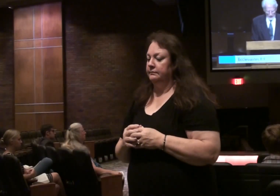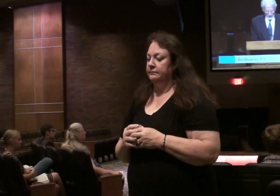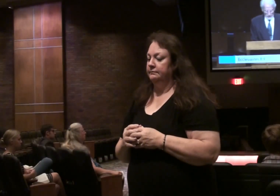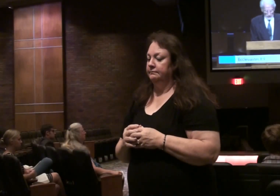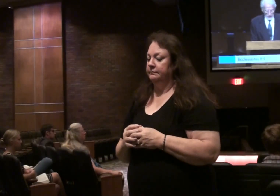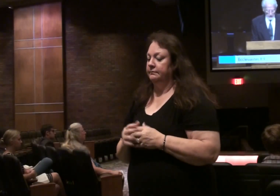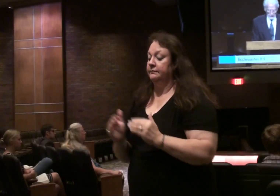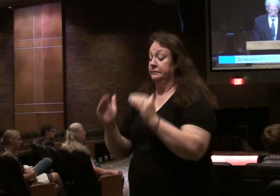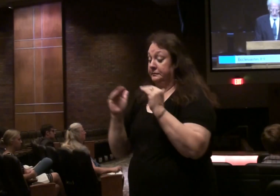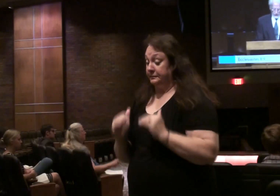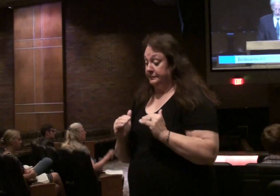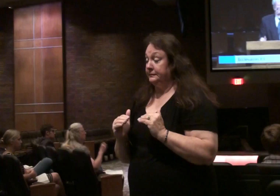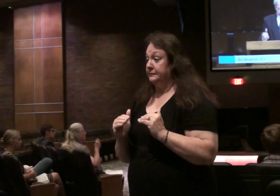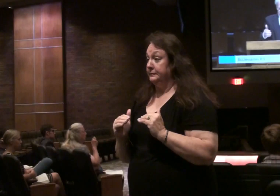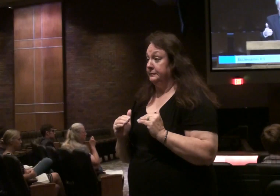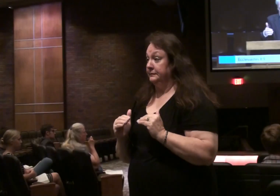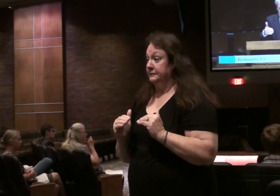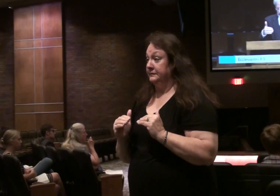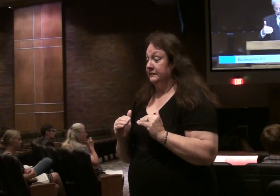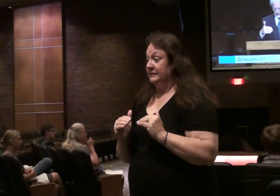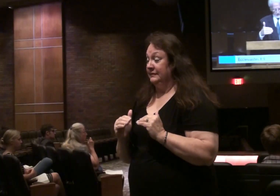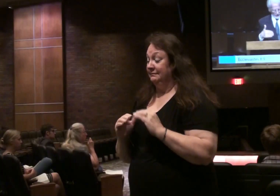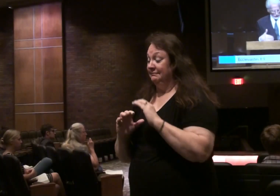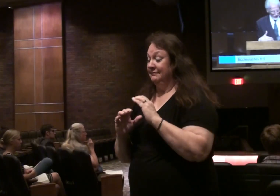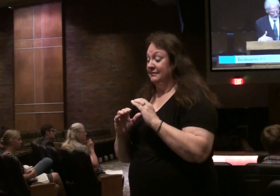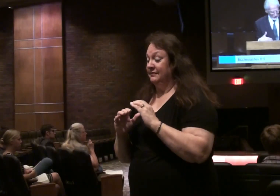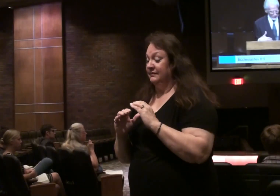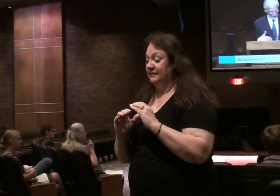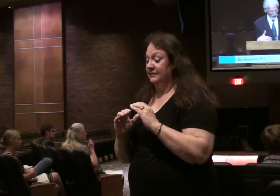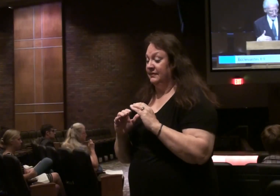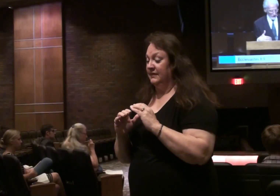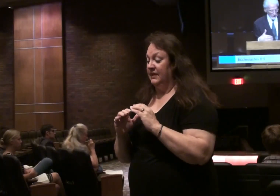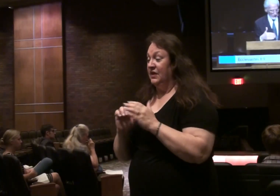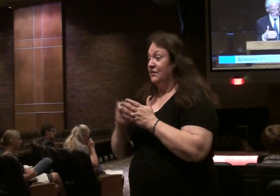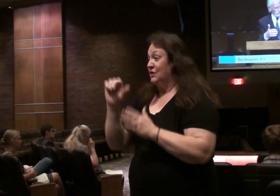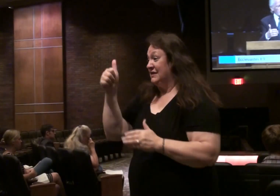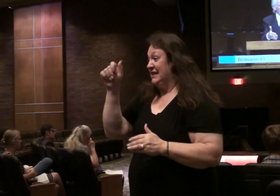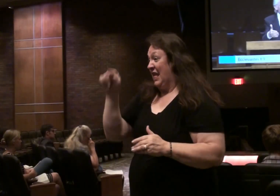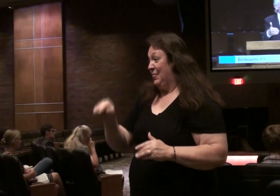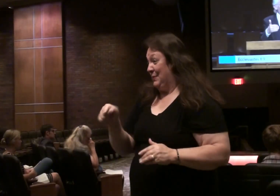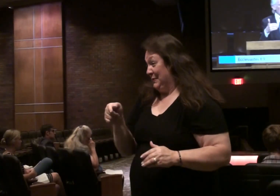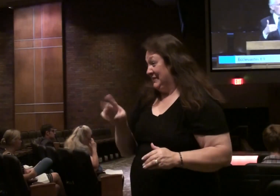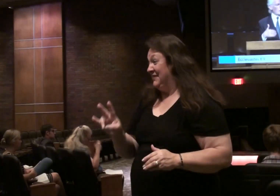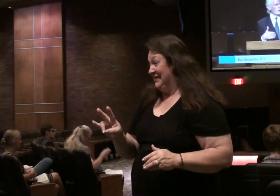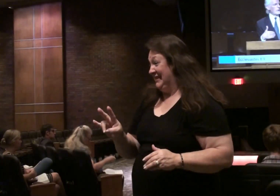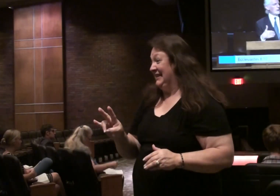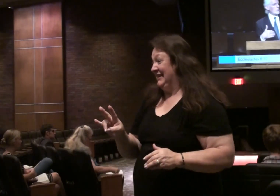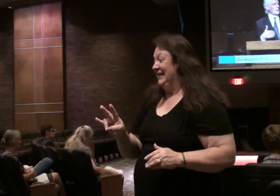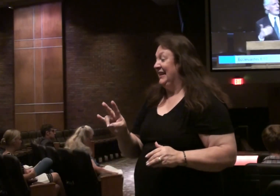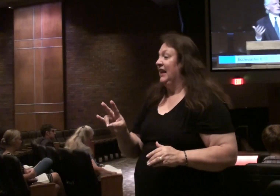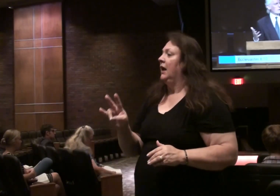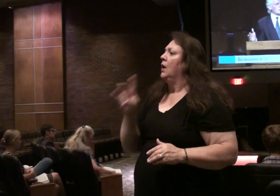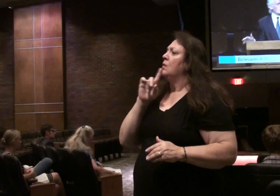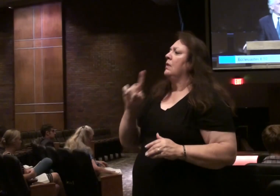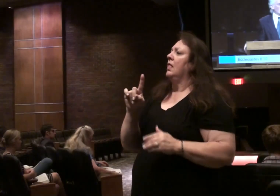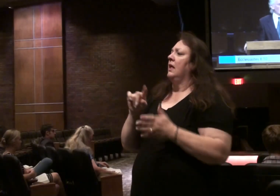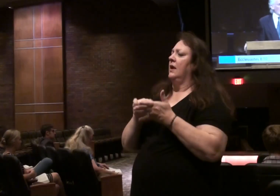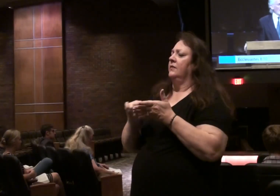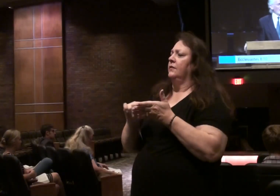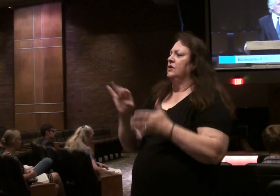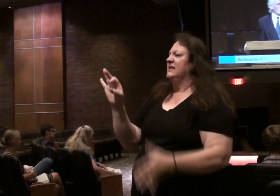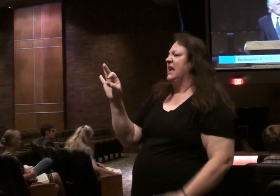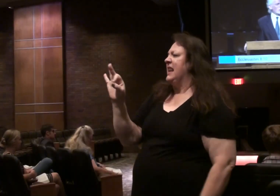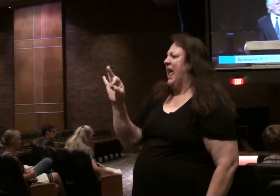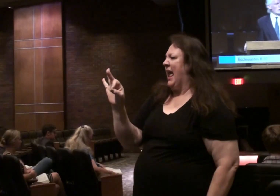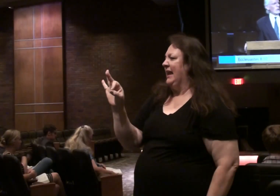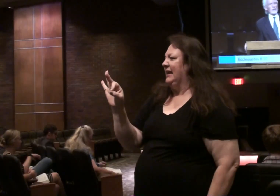All right, we're ready to move on to the next section, and that's 10 to 17. And he picks up on really the end of verse